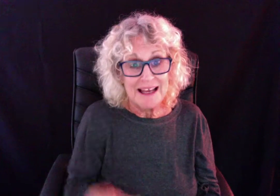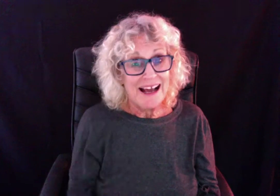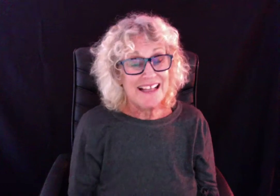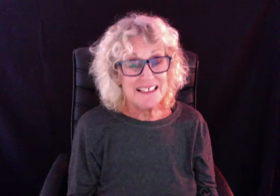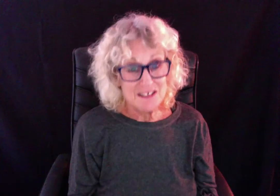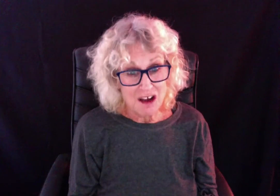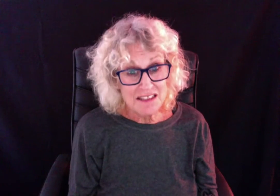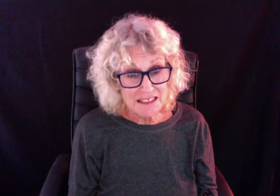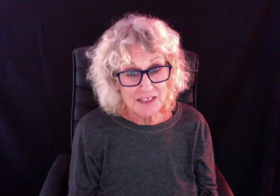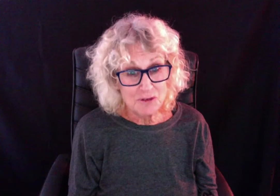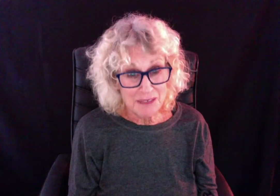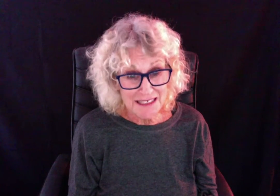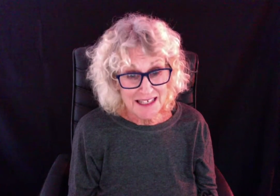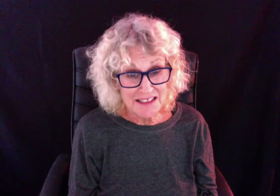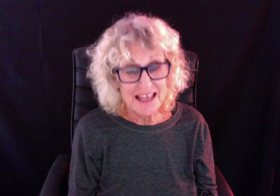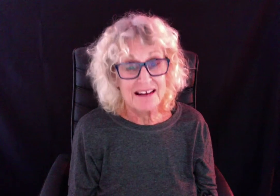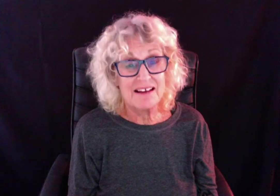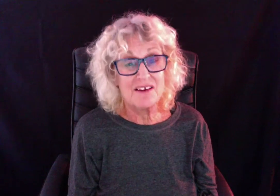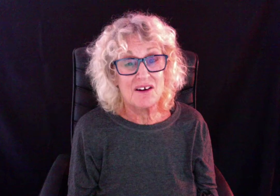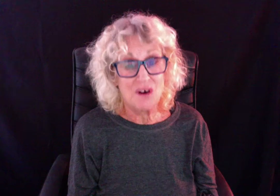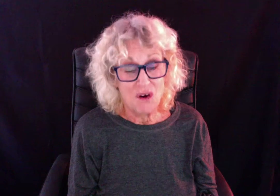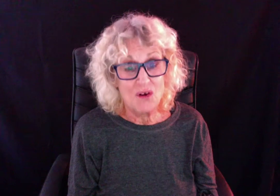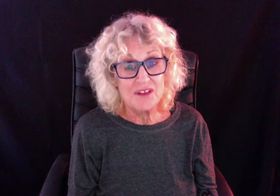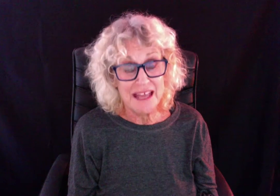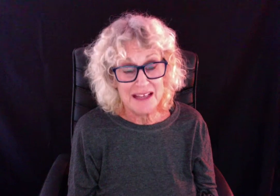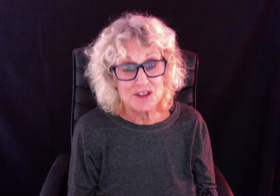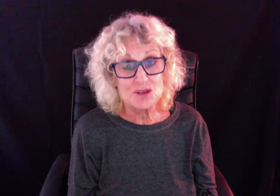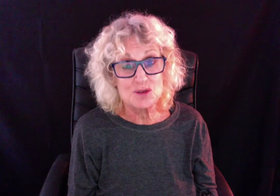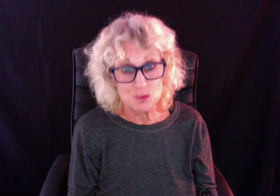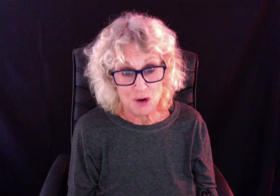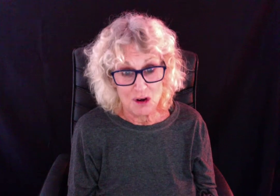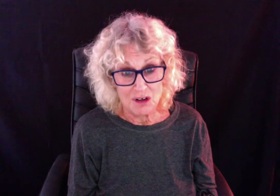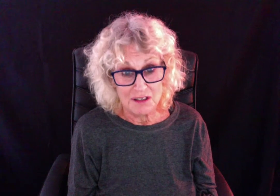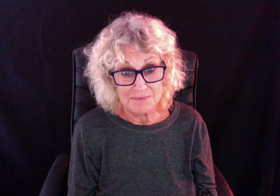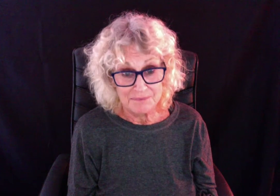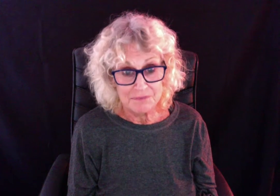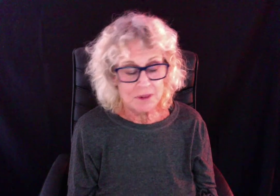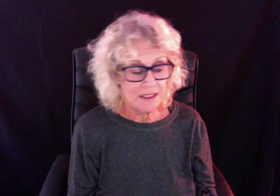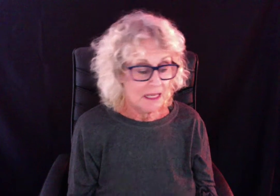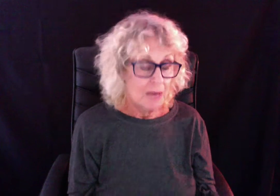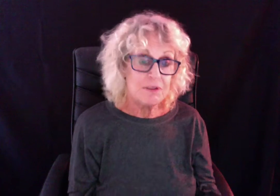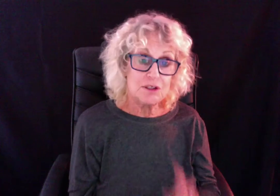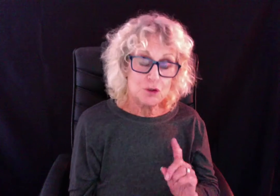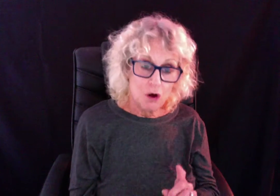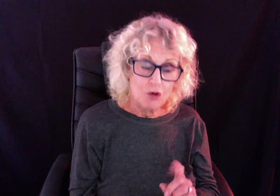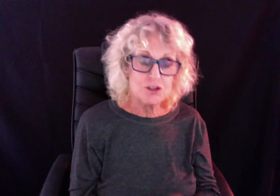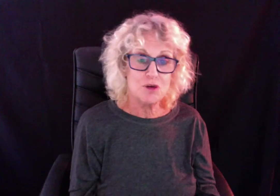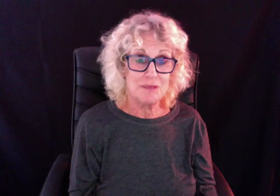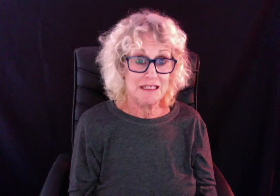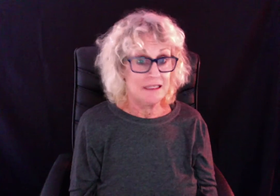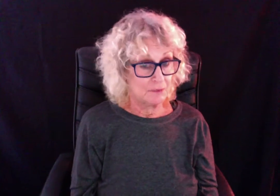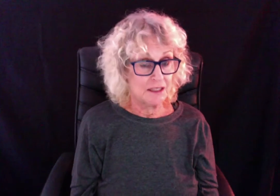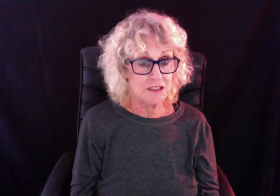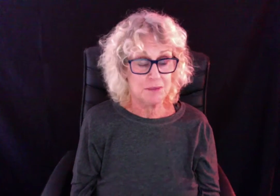I did not study for my test and I got all the answers wrong. Right? But it could also mean, and I explained